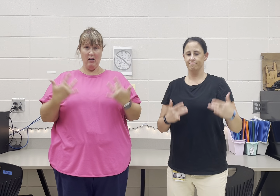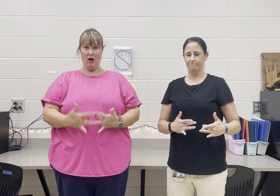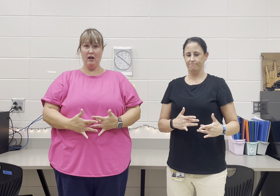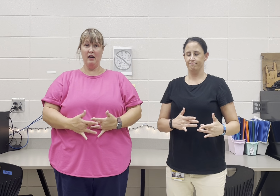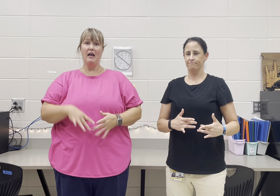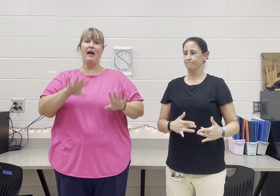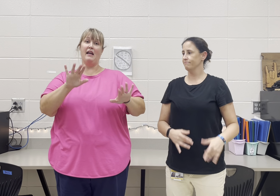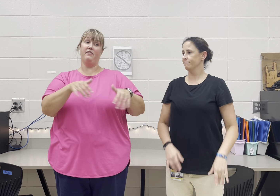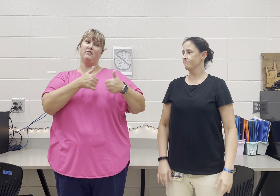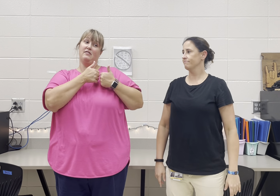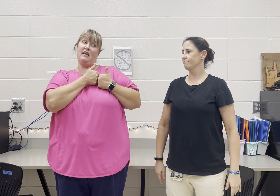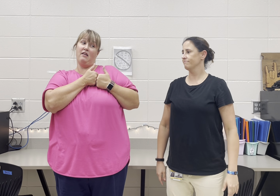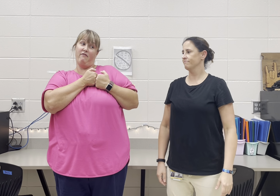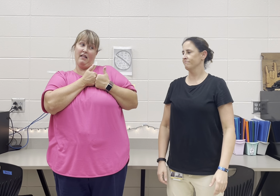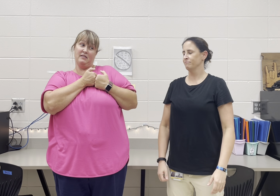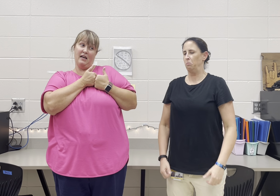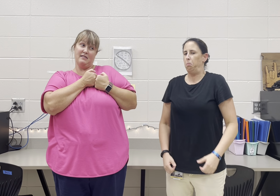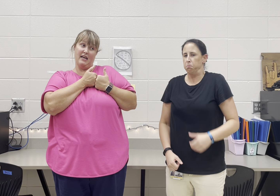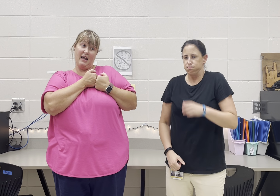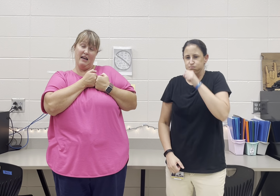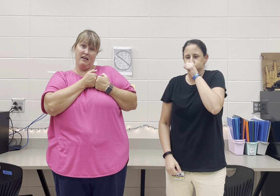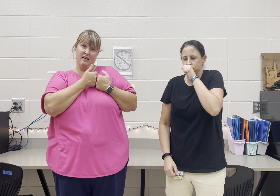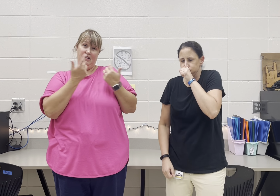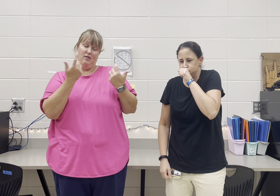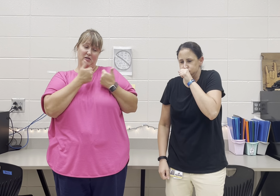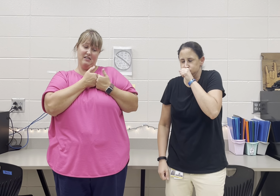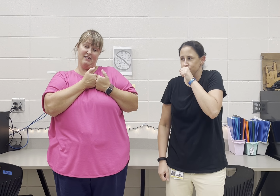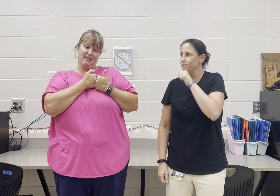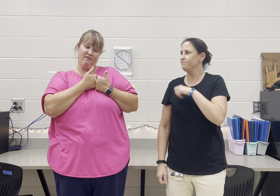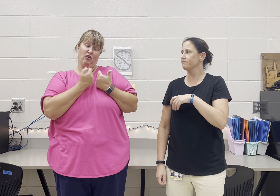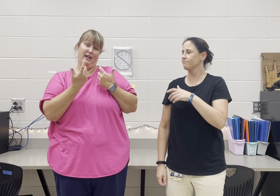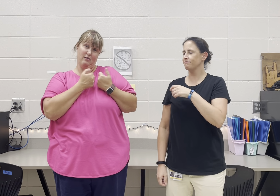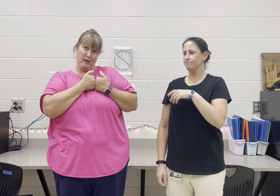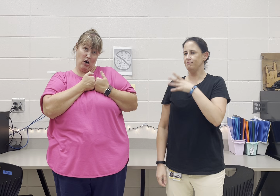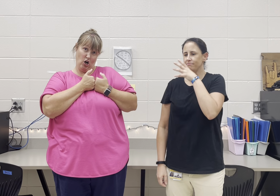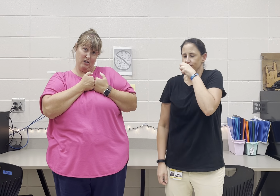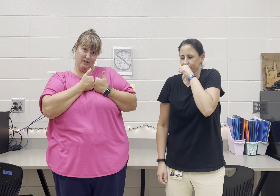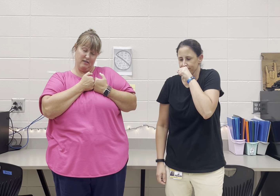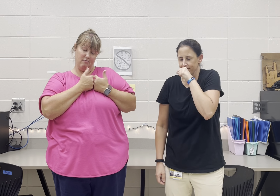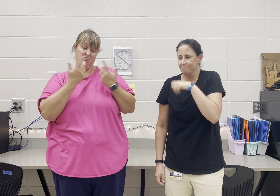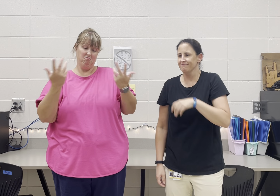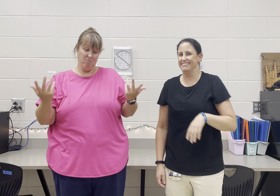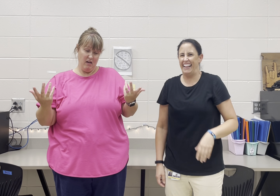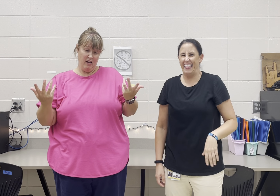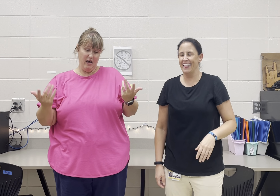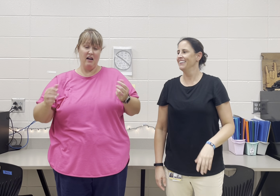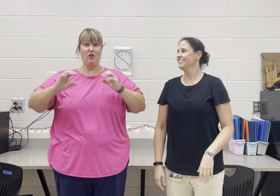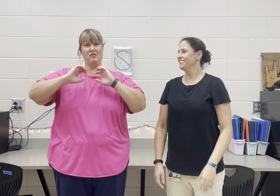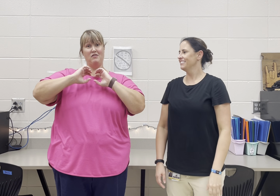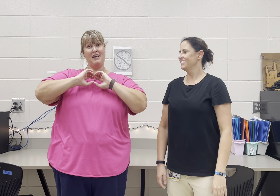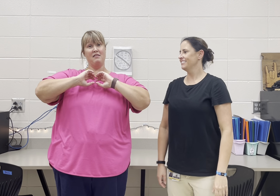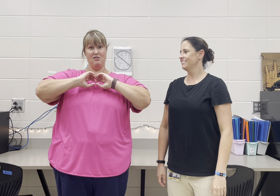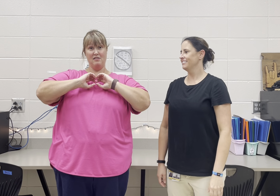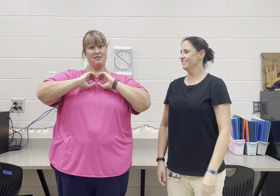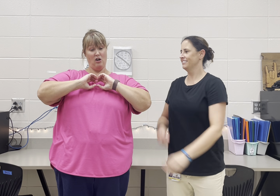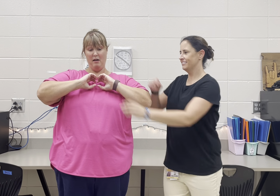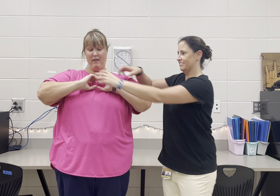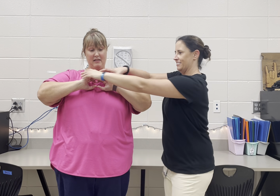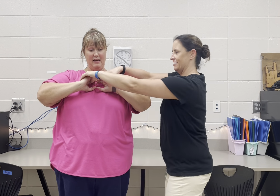heart. And I've also seen Valentine's Day, which is the sign for like sweethearts. And I've also seen just straight up Valentine's